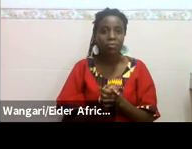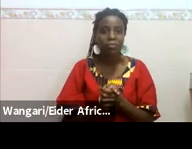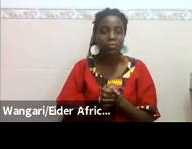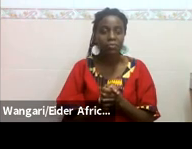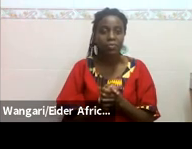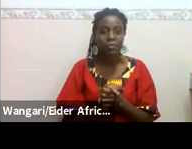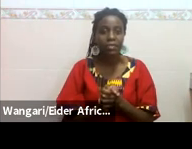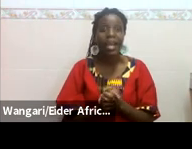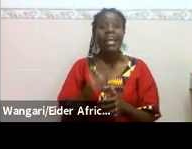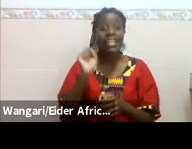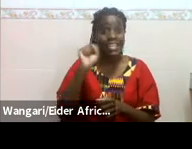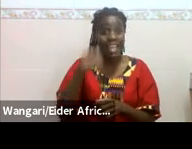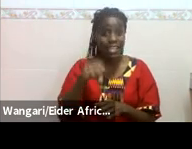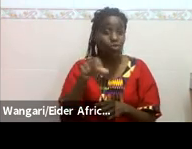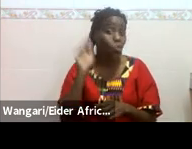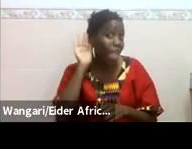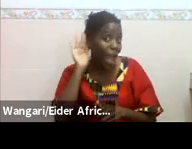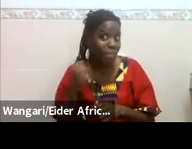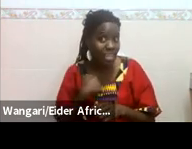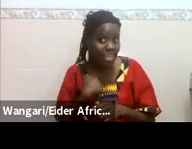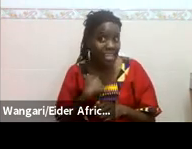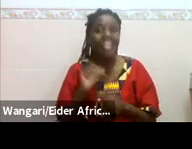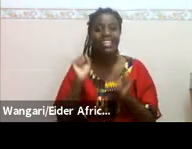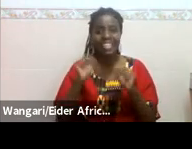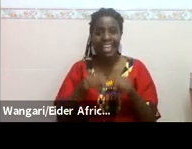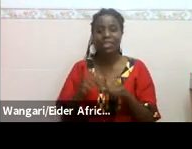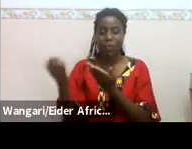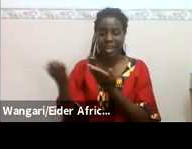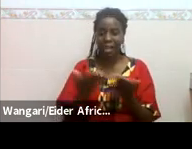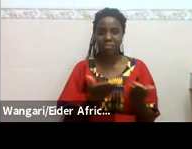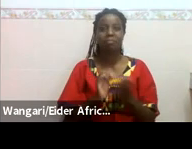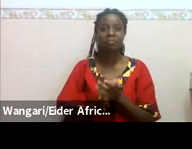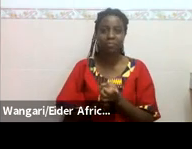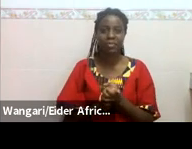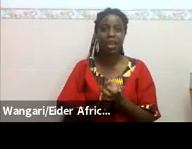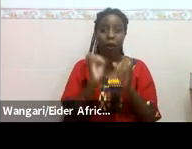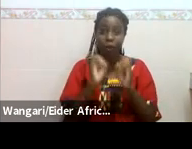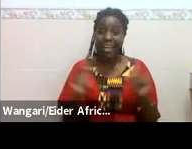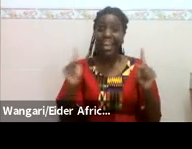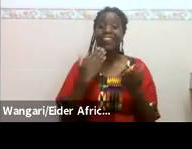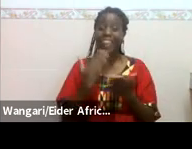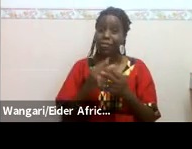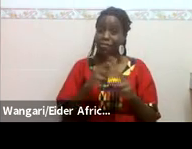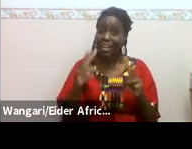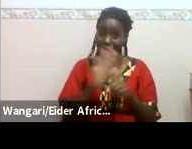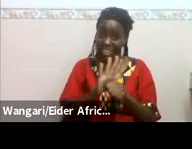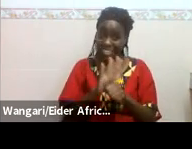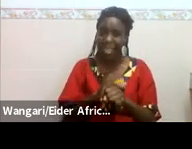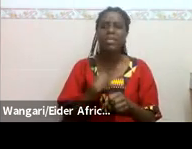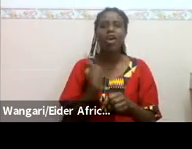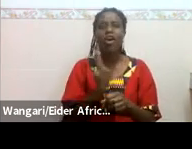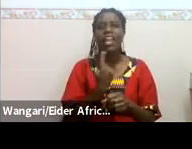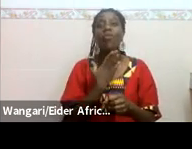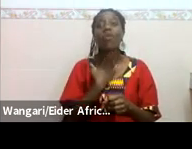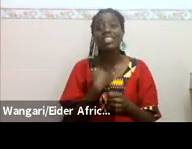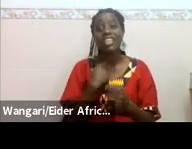Yes, I'm unmuted. Can you hear me? Yes, now it works. Thank you. All right. Thank you very much. I just wanted to